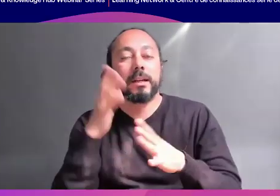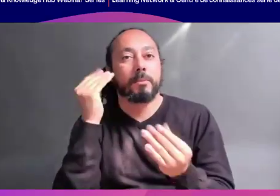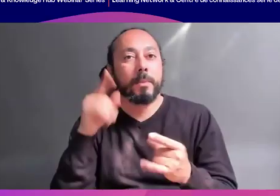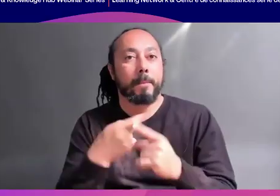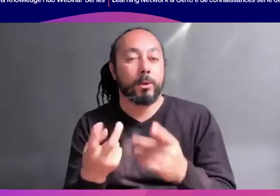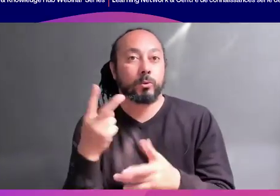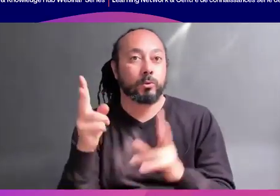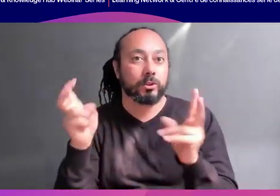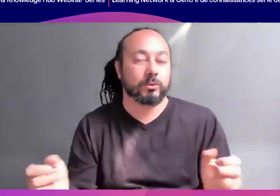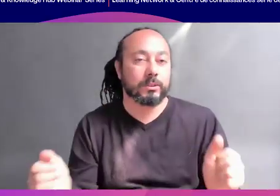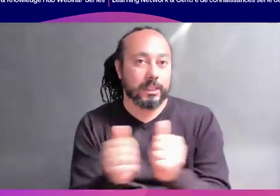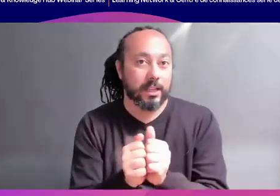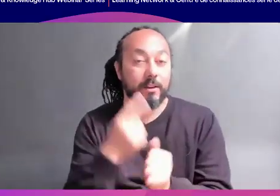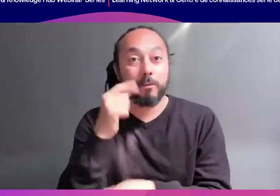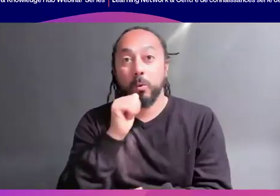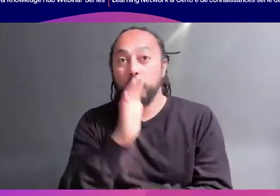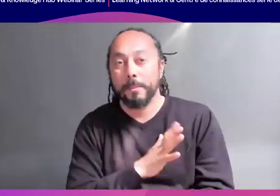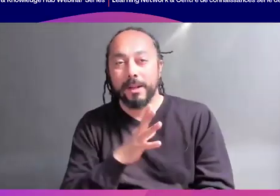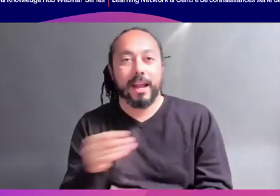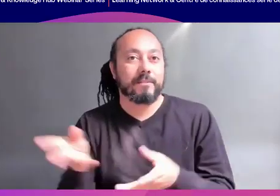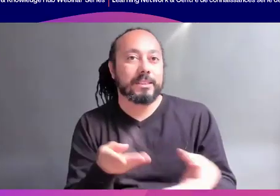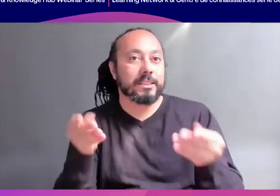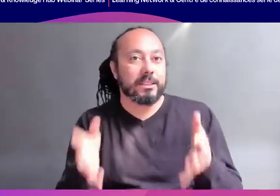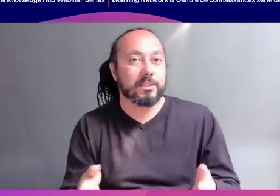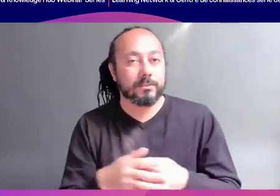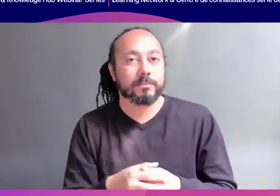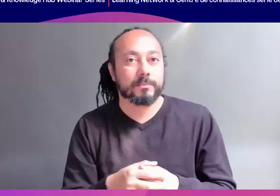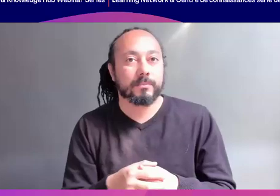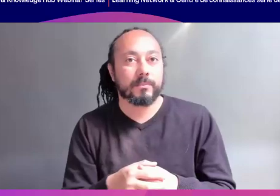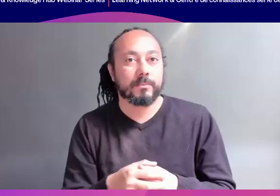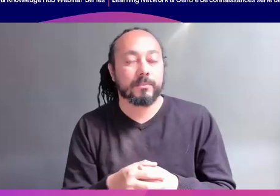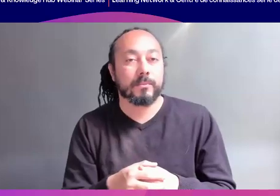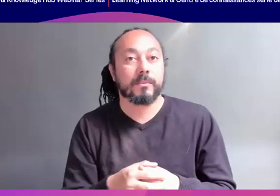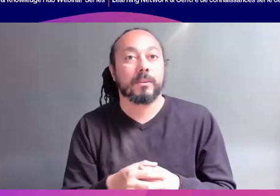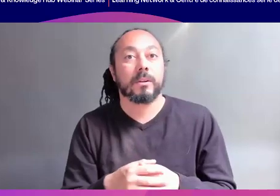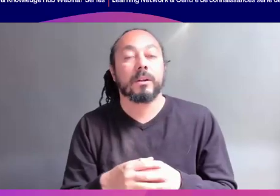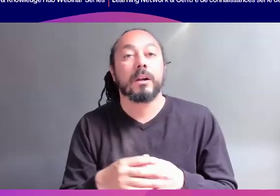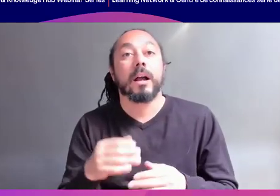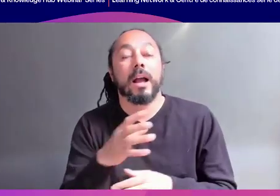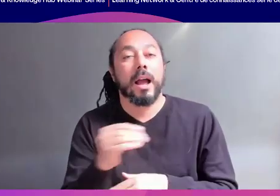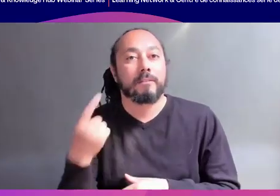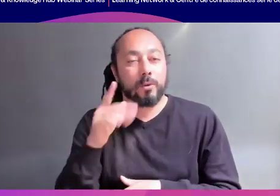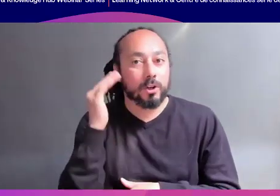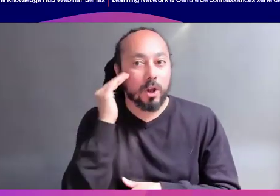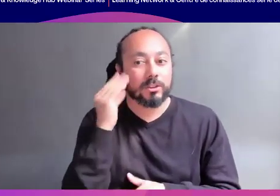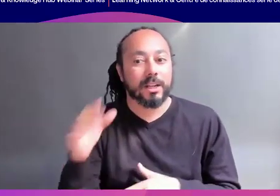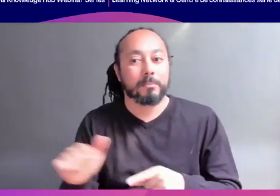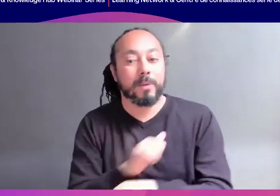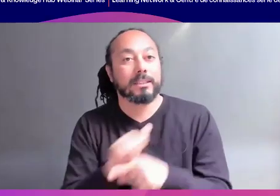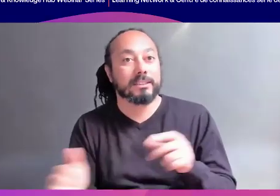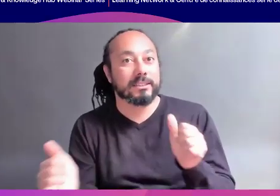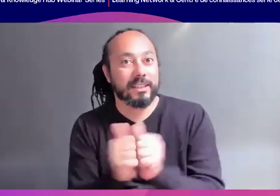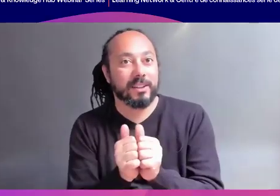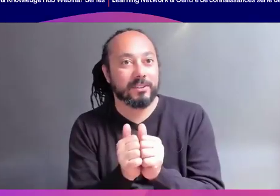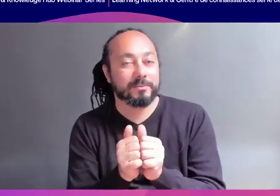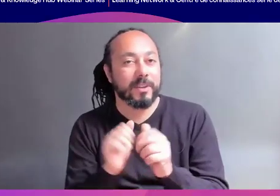issues together for women and for facilitators to begin to bring these areas of knowledge and practice together. And